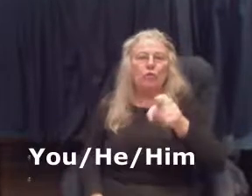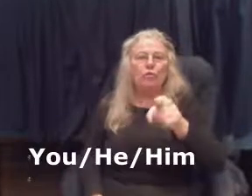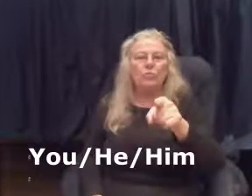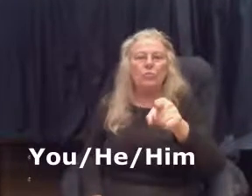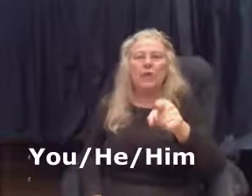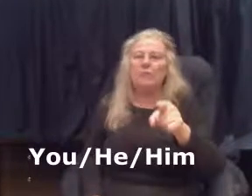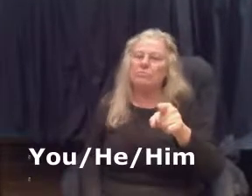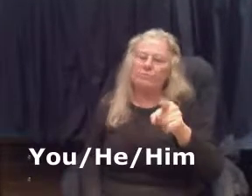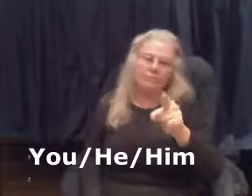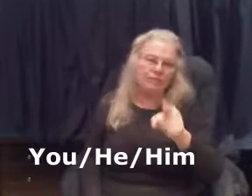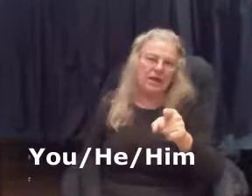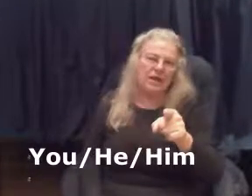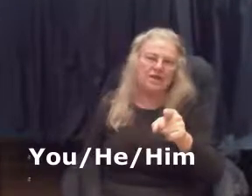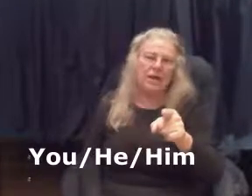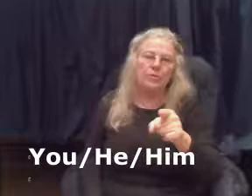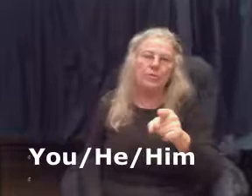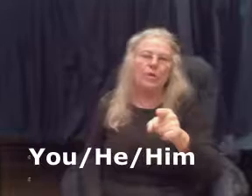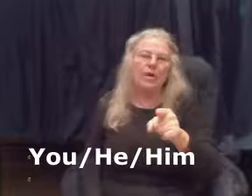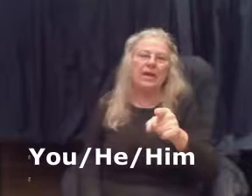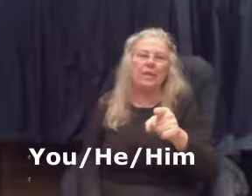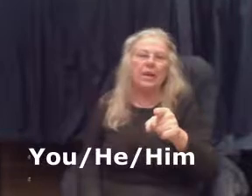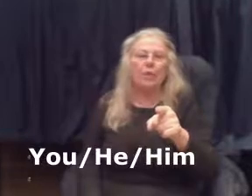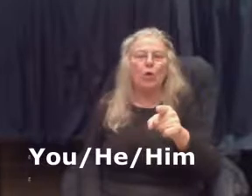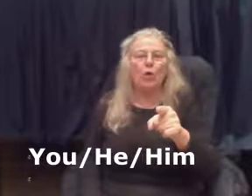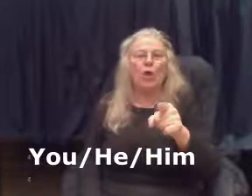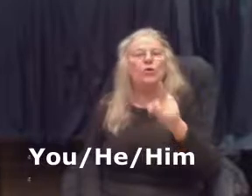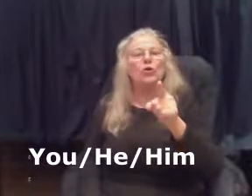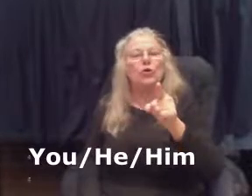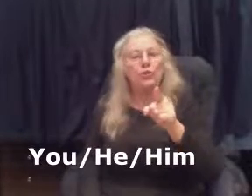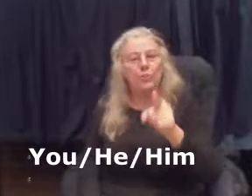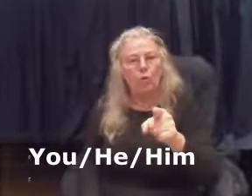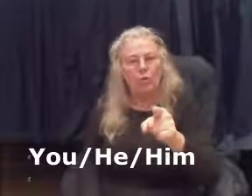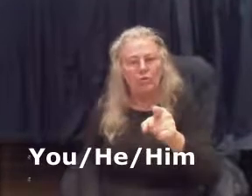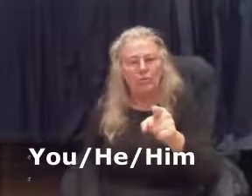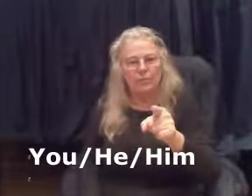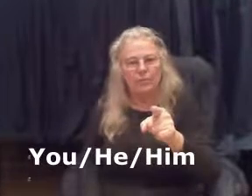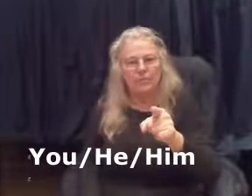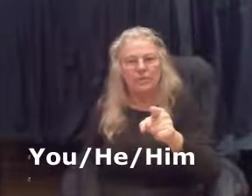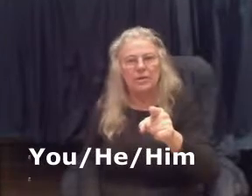You, and anytime you're talking about a pronoun, you're going to point to the person.